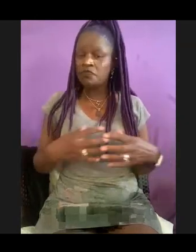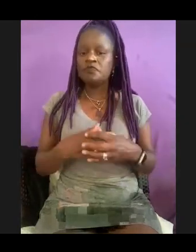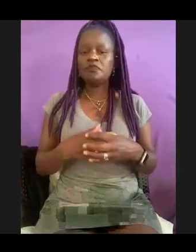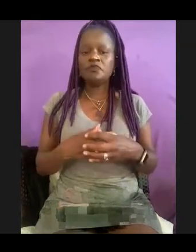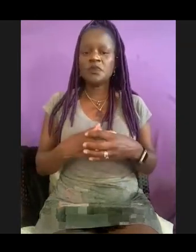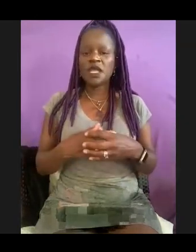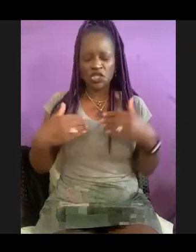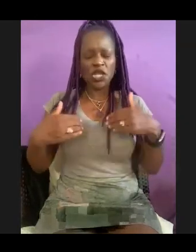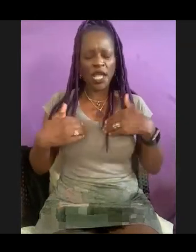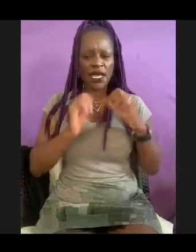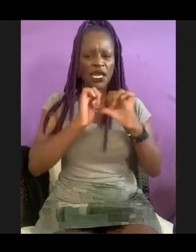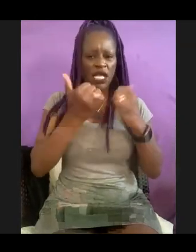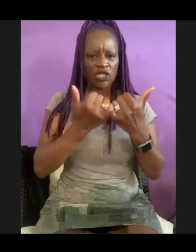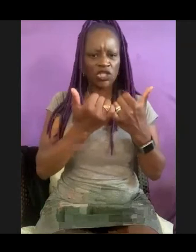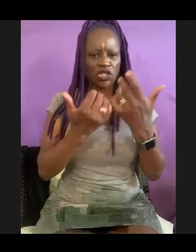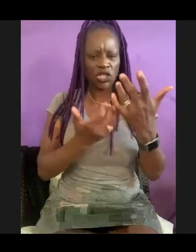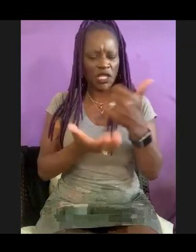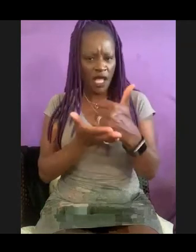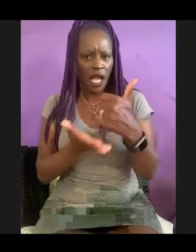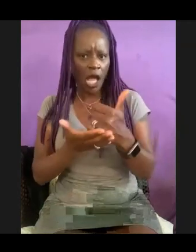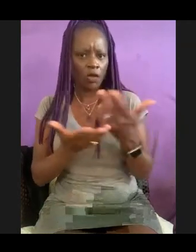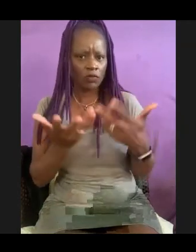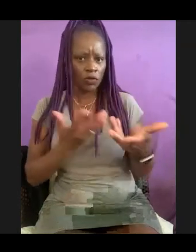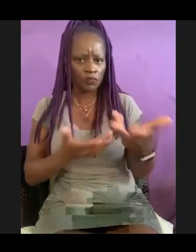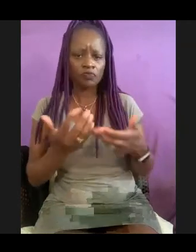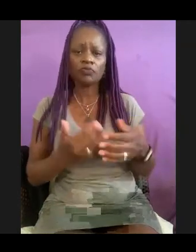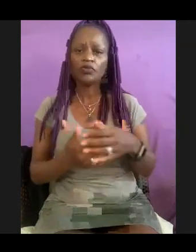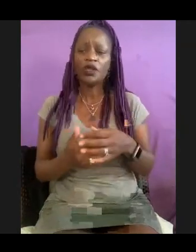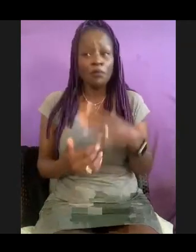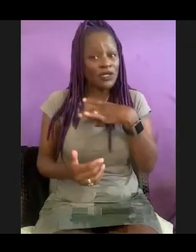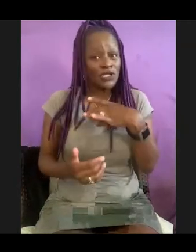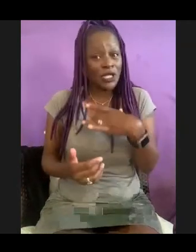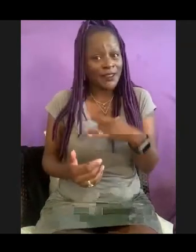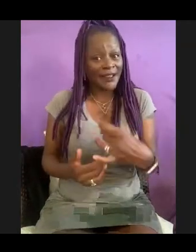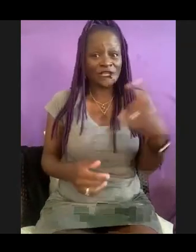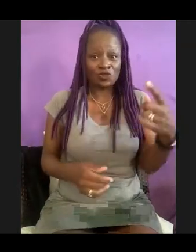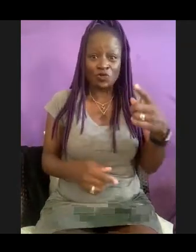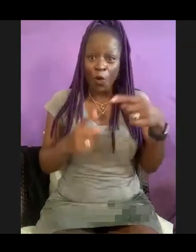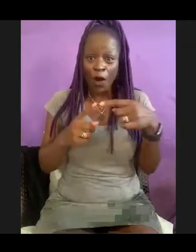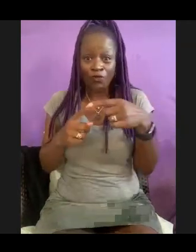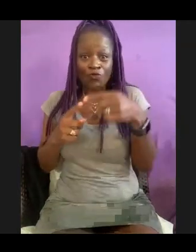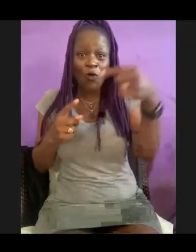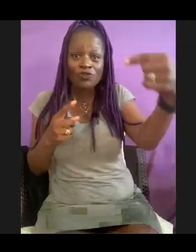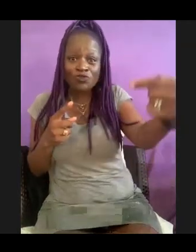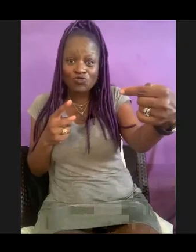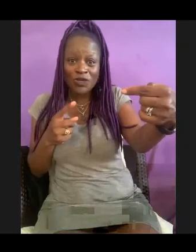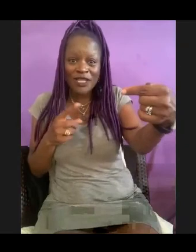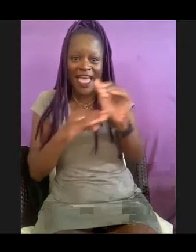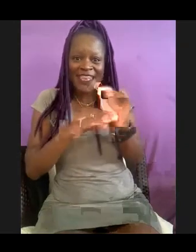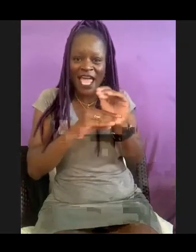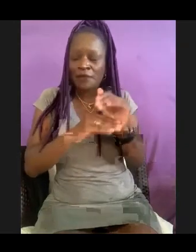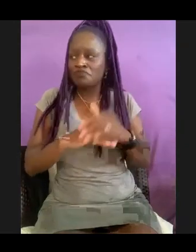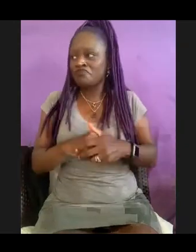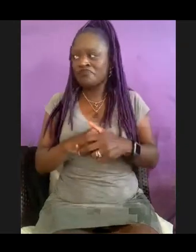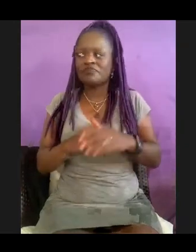agency. She liked to go across the street at night where there was no crosswalk or street